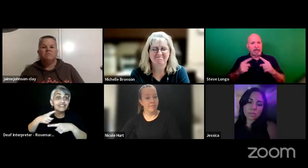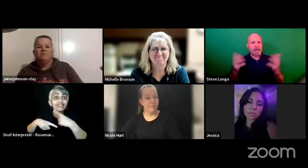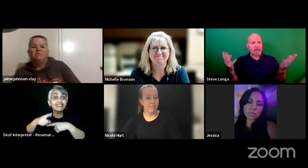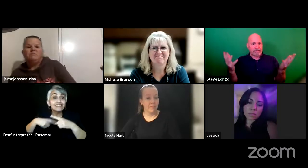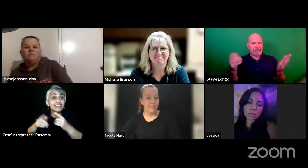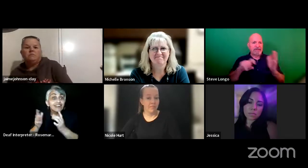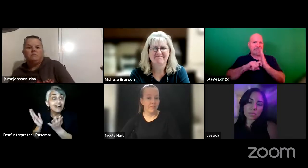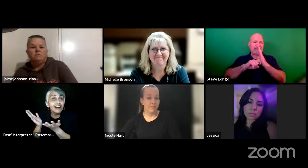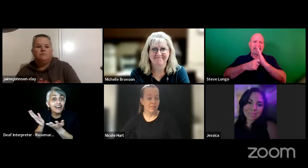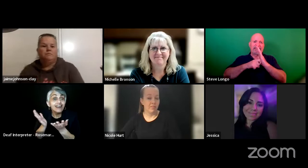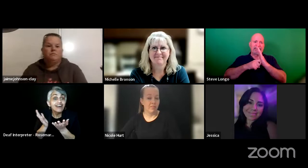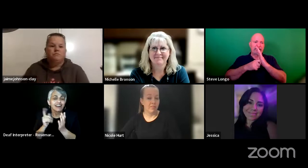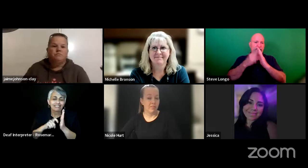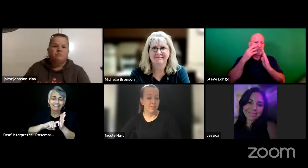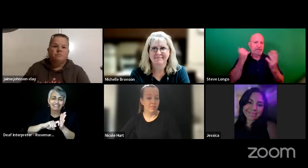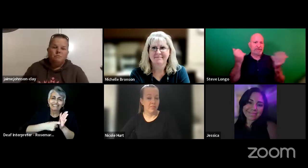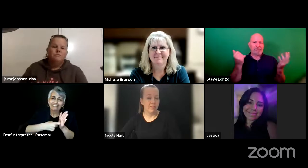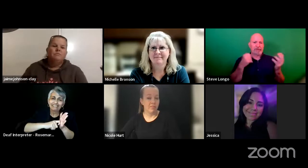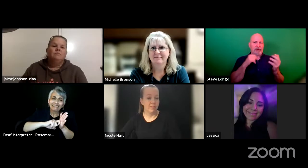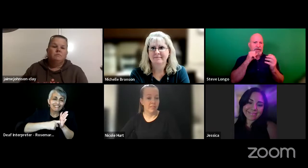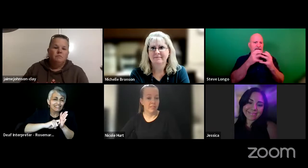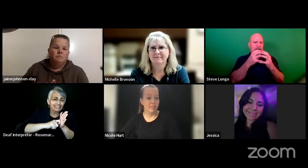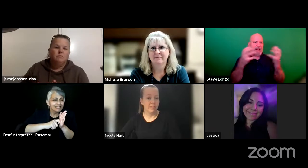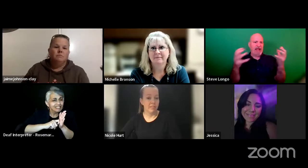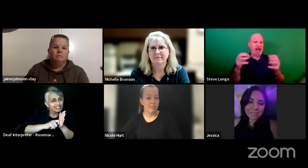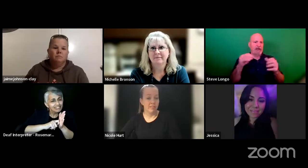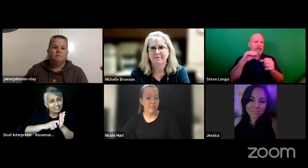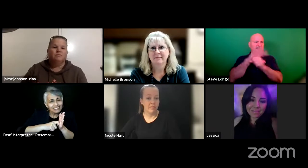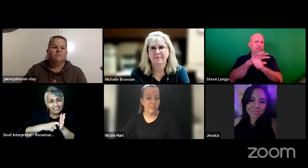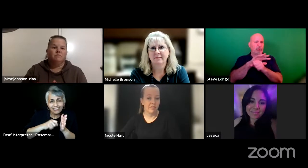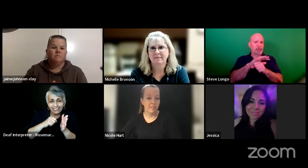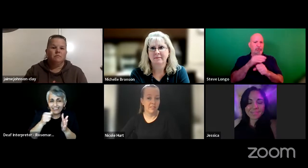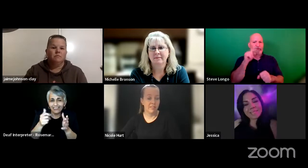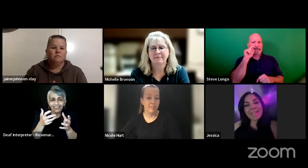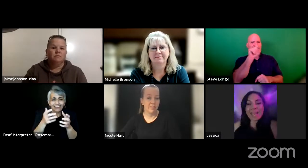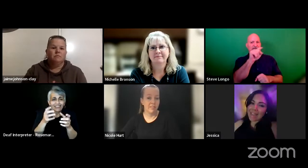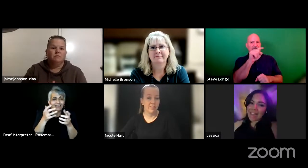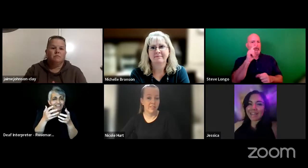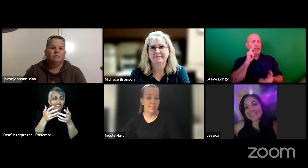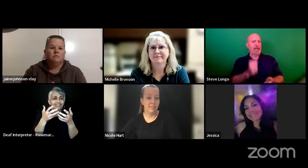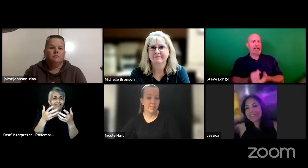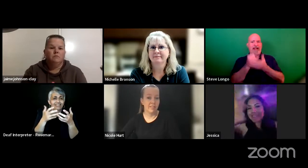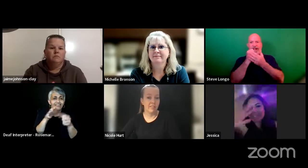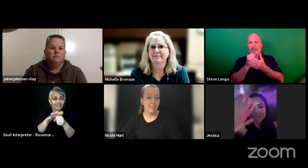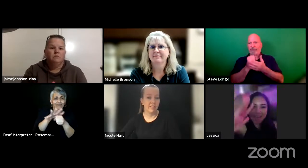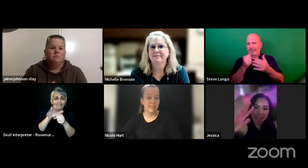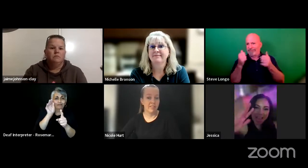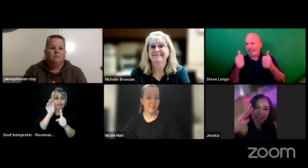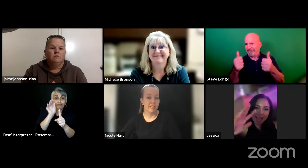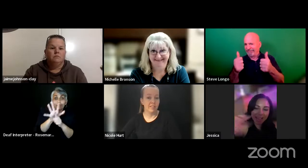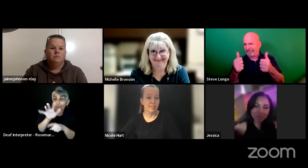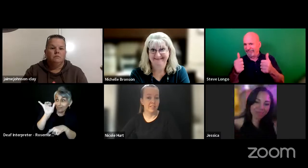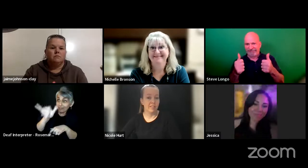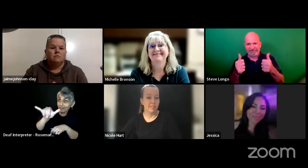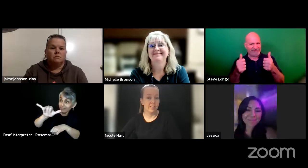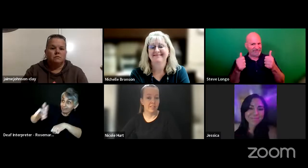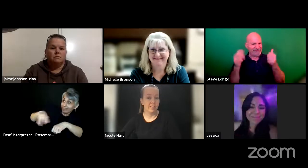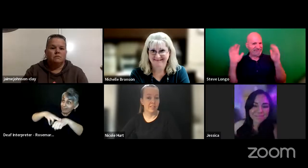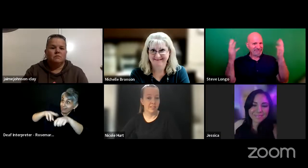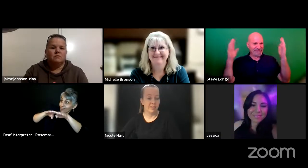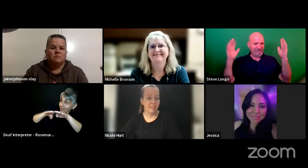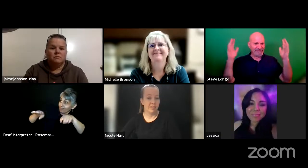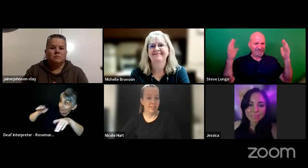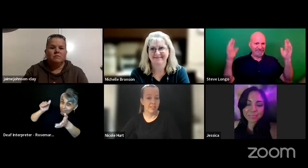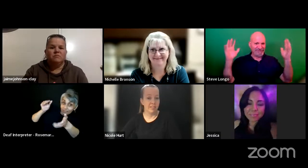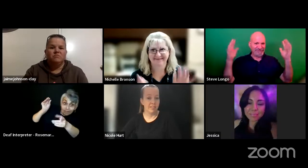TV. And it might encourage them to also learn sign language. And the key, as we know, is exposure, and that is